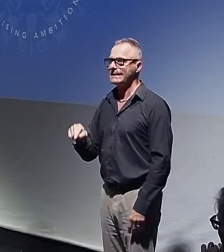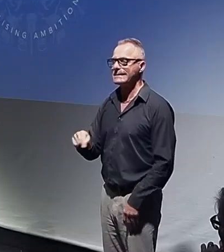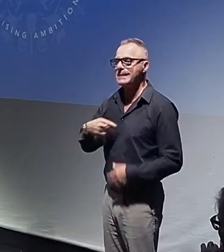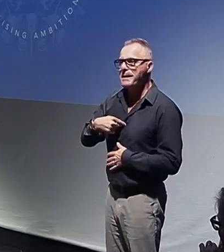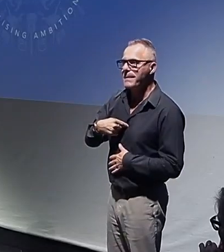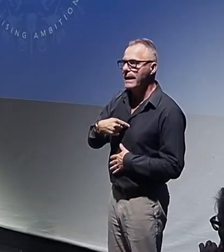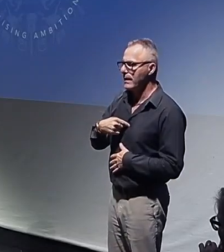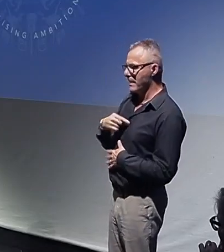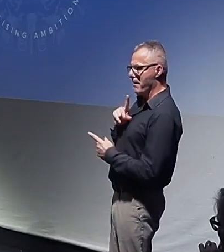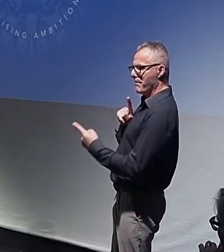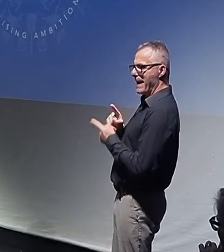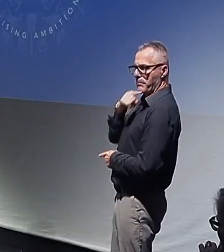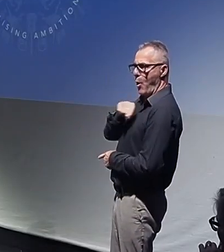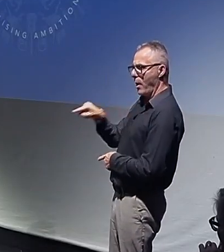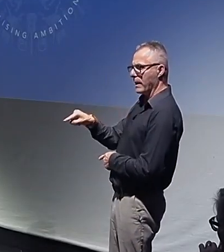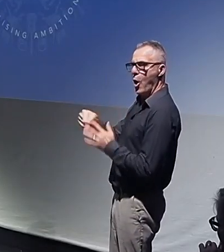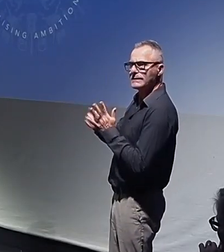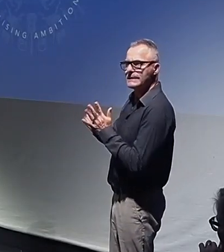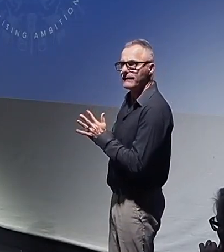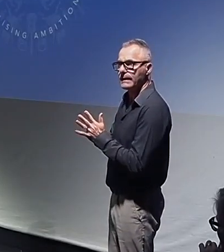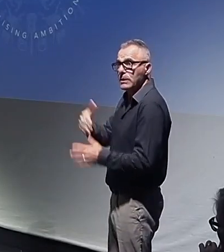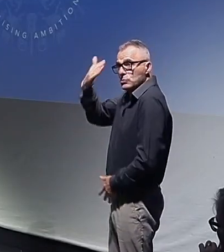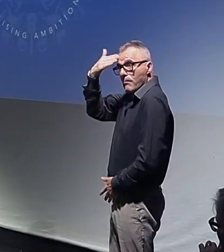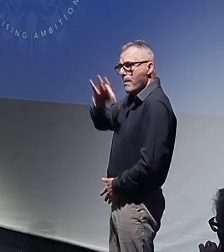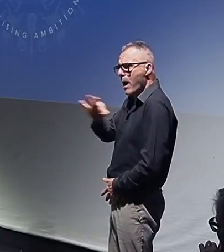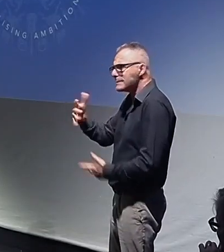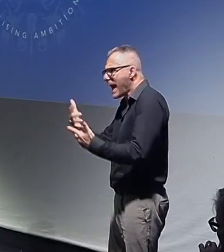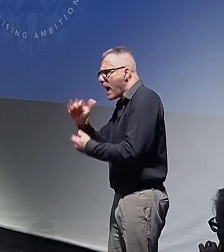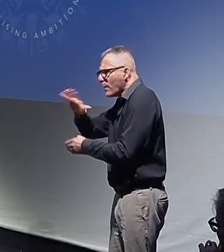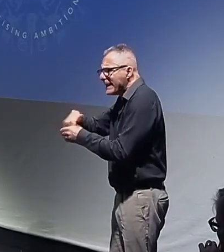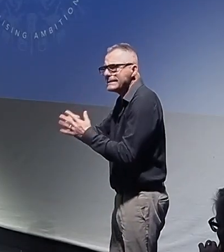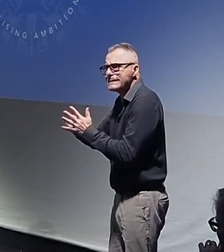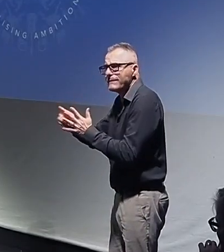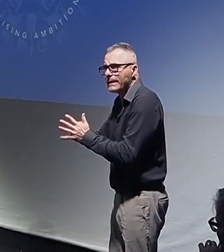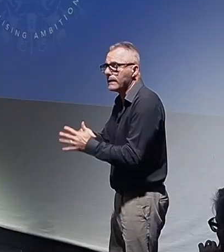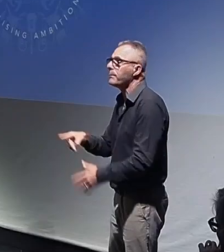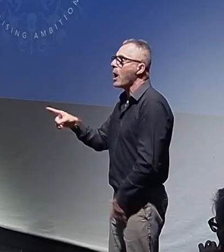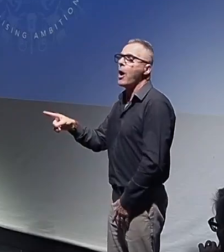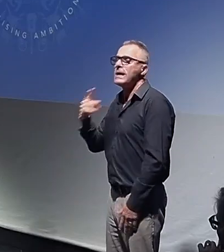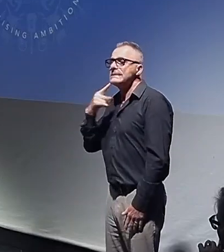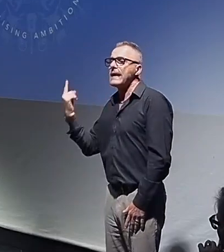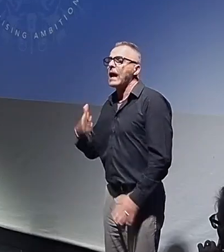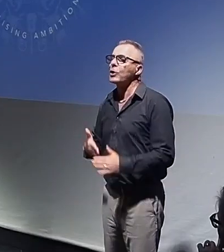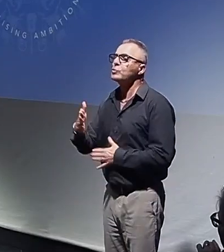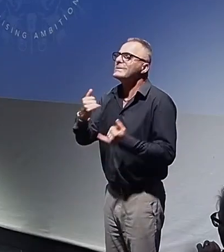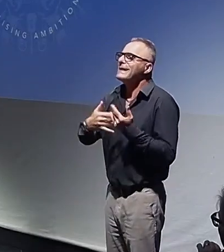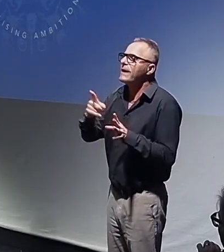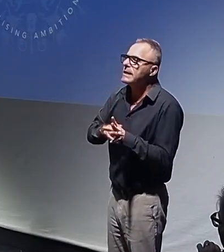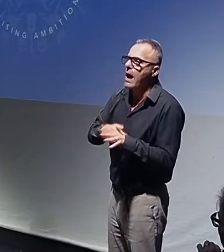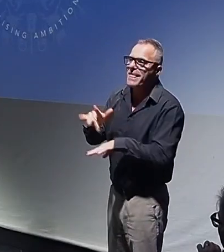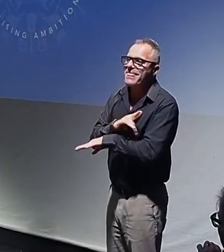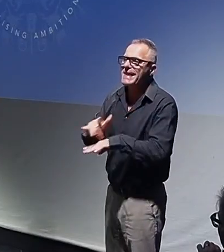on TV, and my mum was like, how'd you do that then? And she said, I went to Sylvia Young's theatre school, which is in